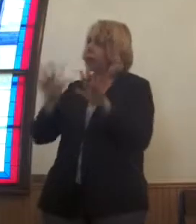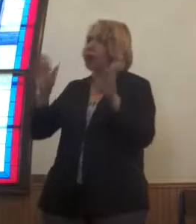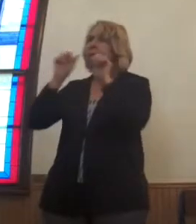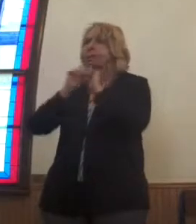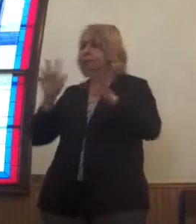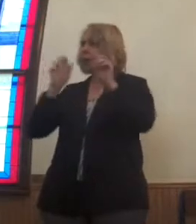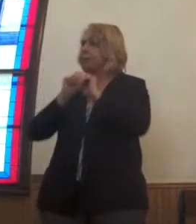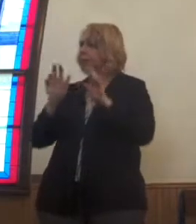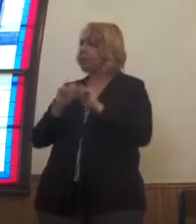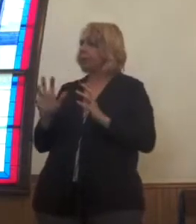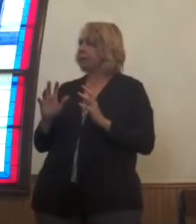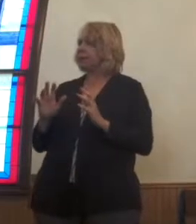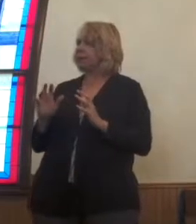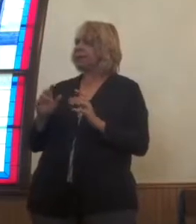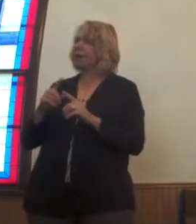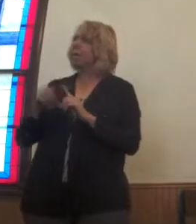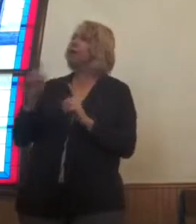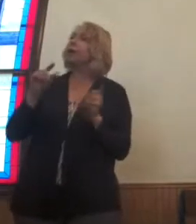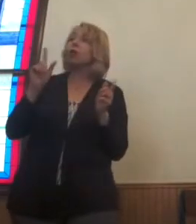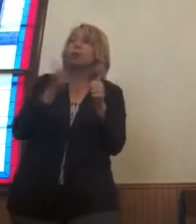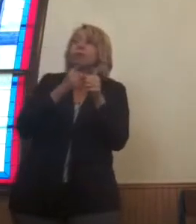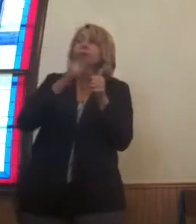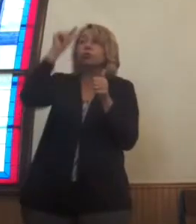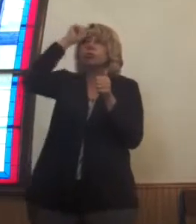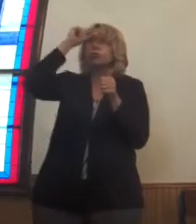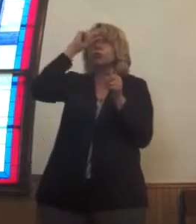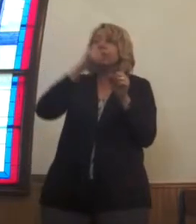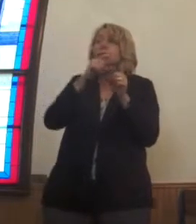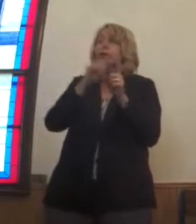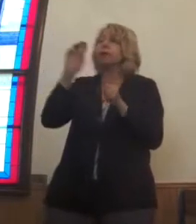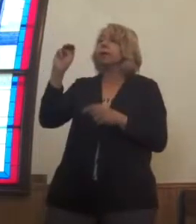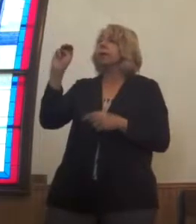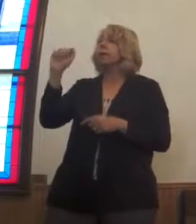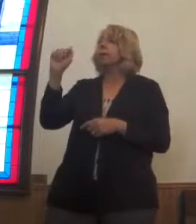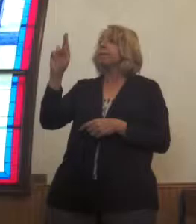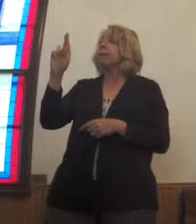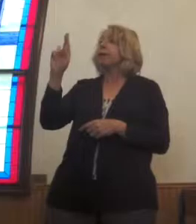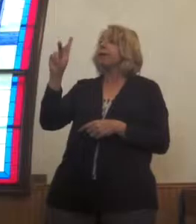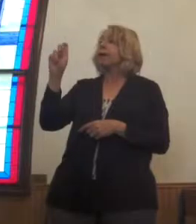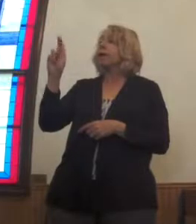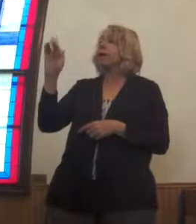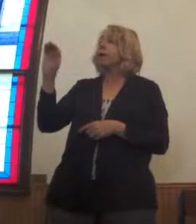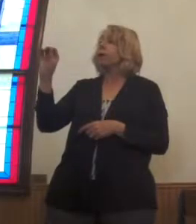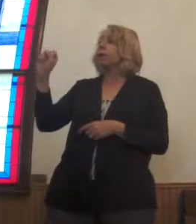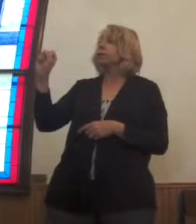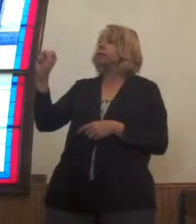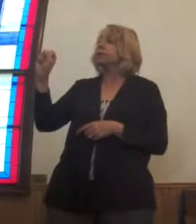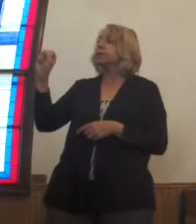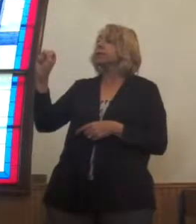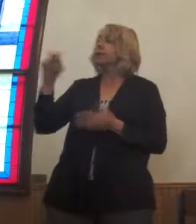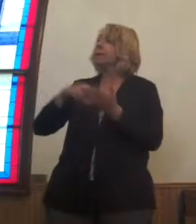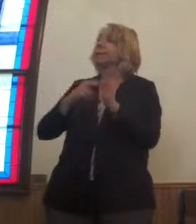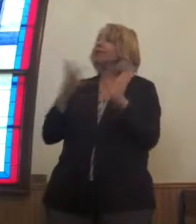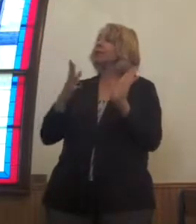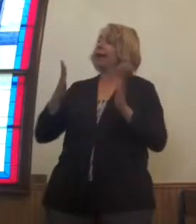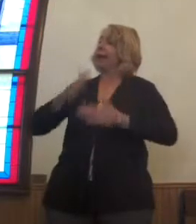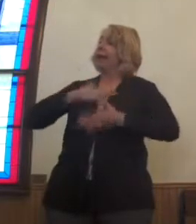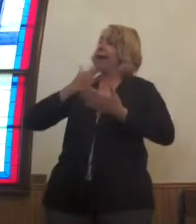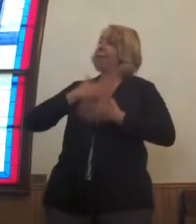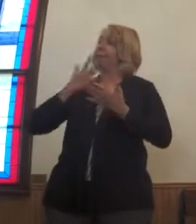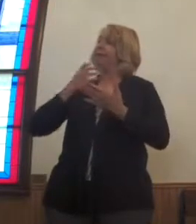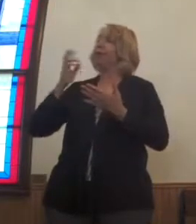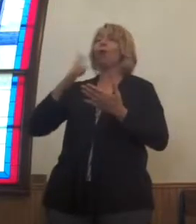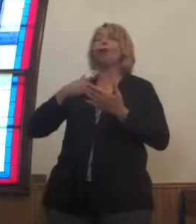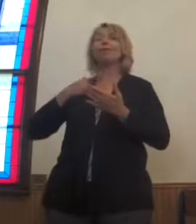was actually translated from the Greek word makarios, which means happy or